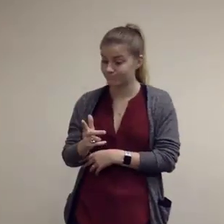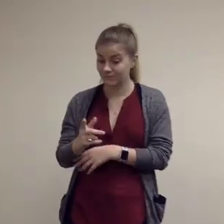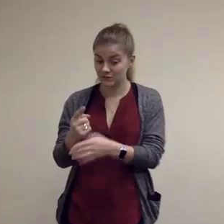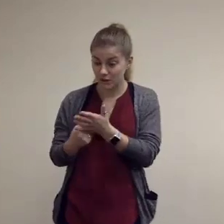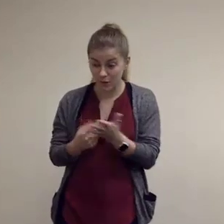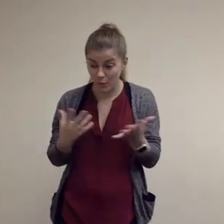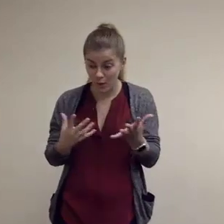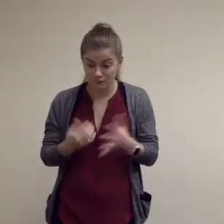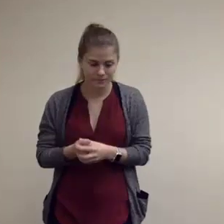every